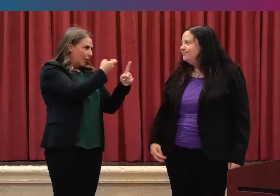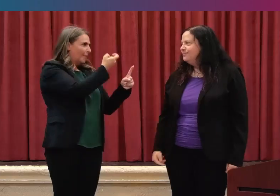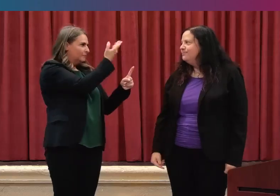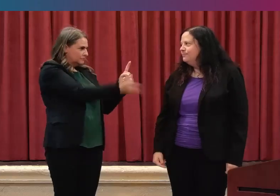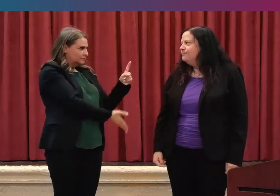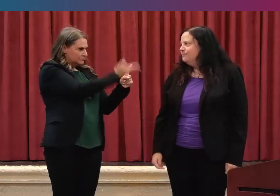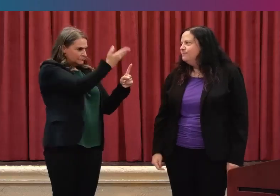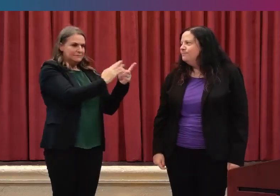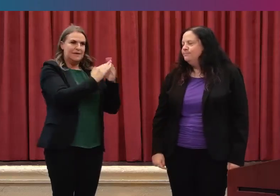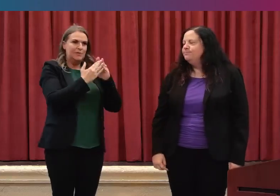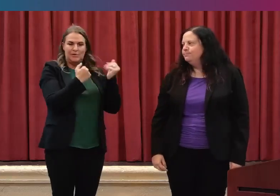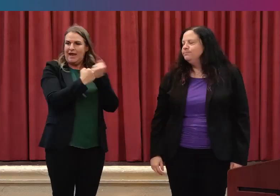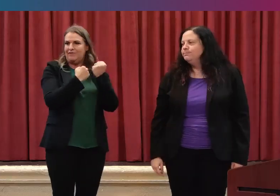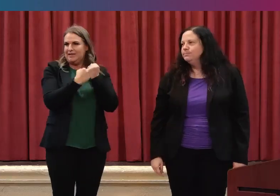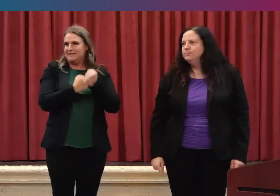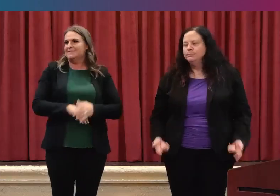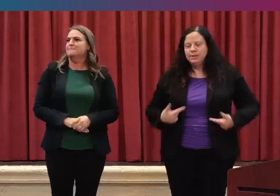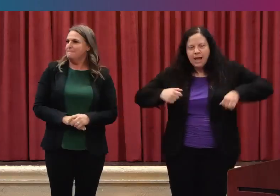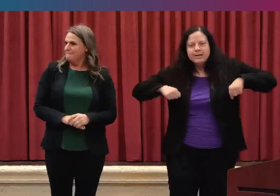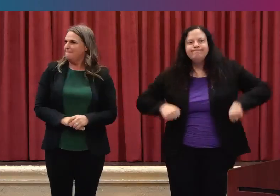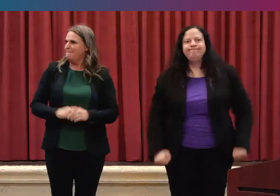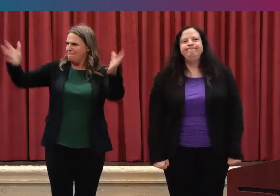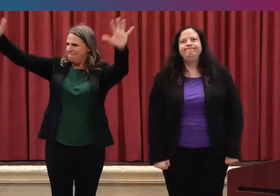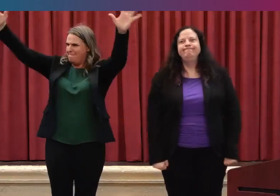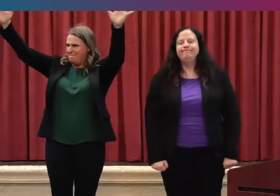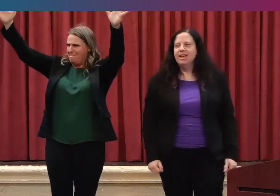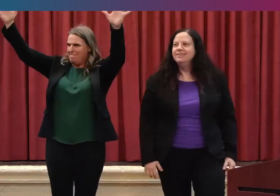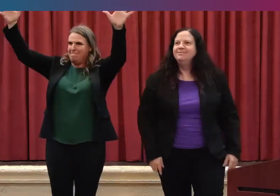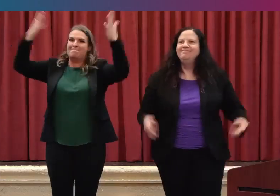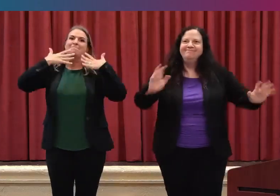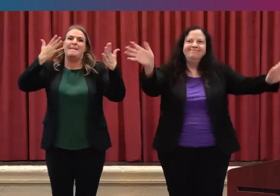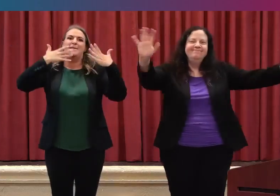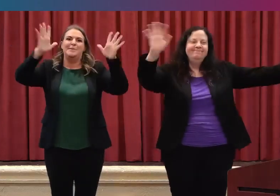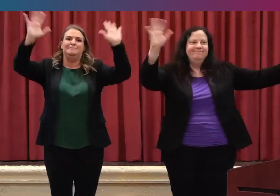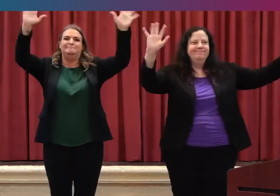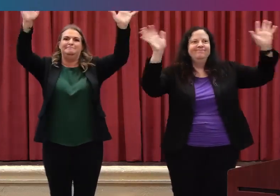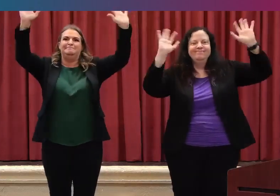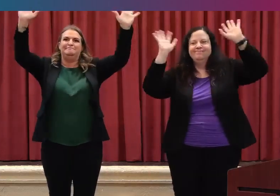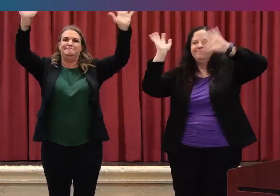And please get advocacy support from Debbie. Thank you all again.